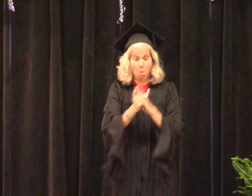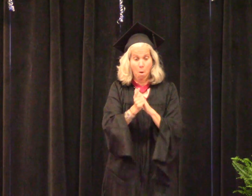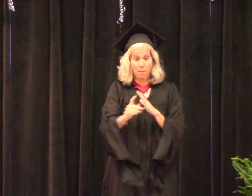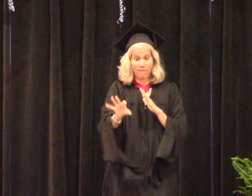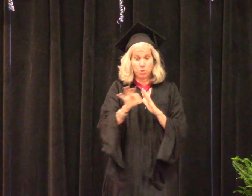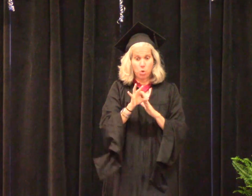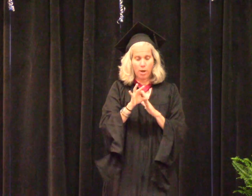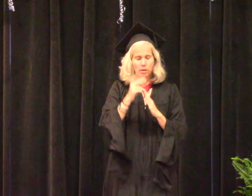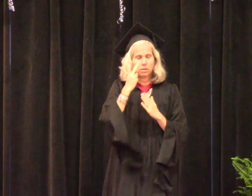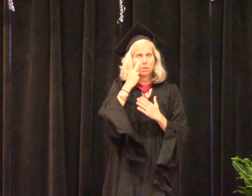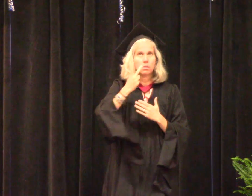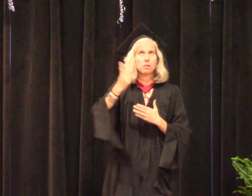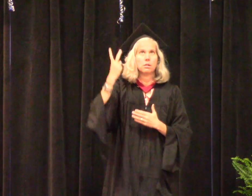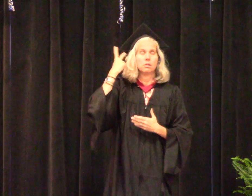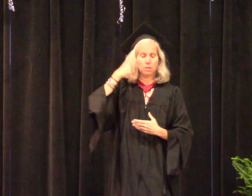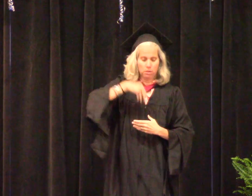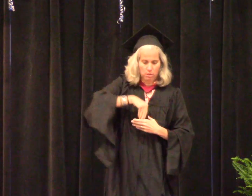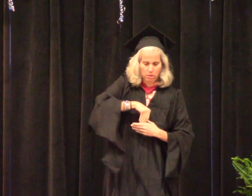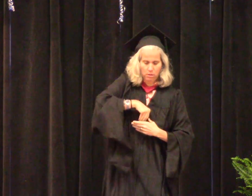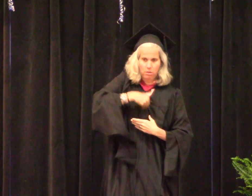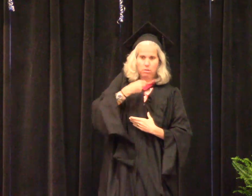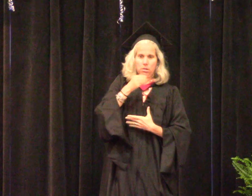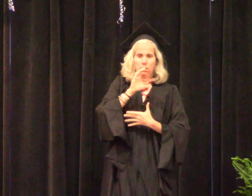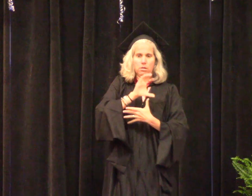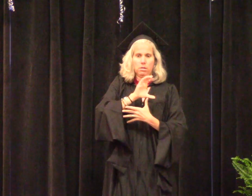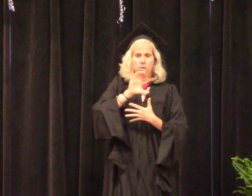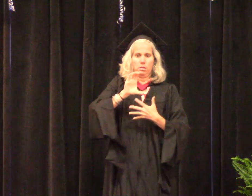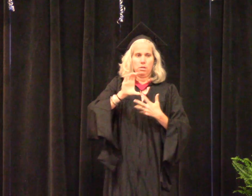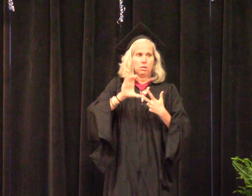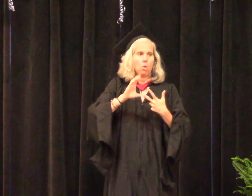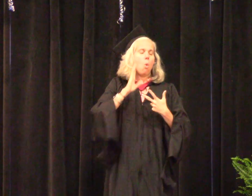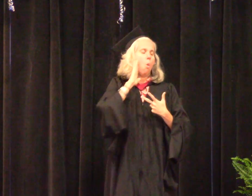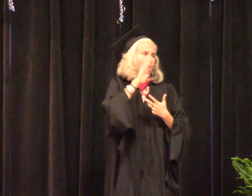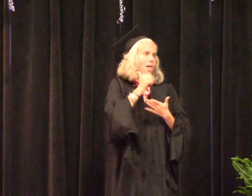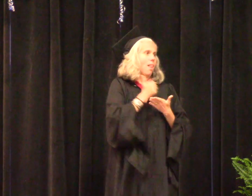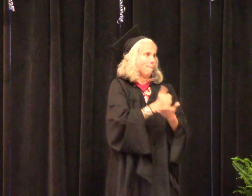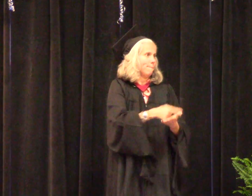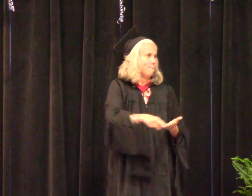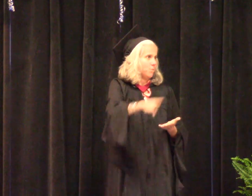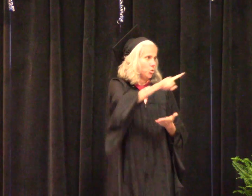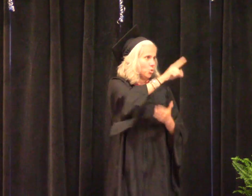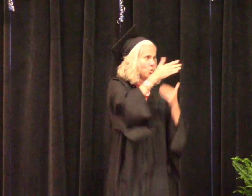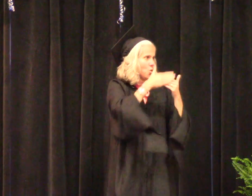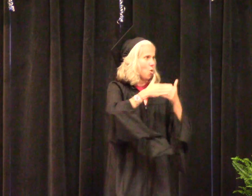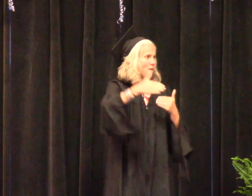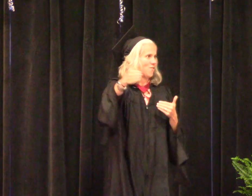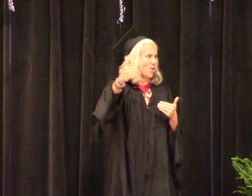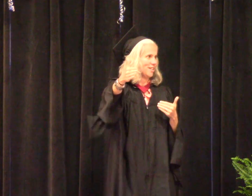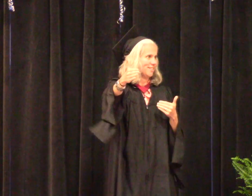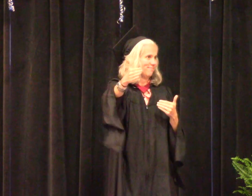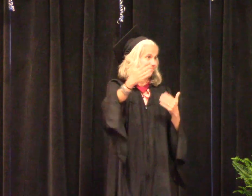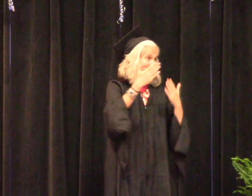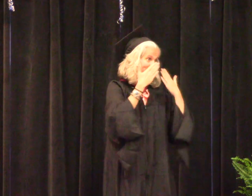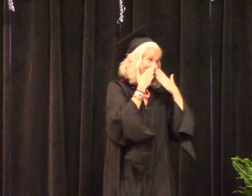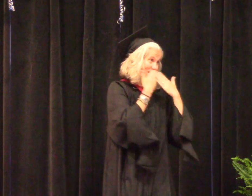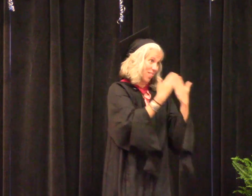face adversity and you need to make a choice, rely on those 3 C's as a